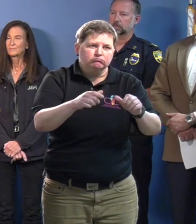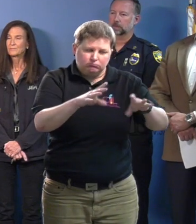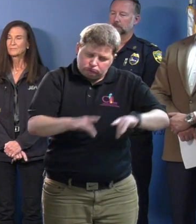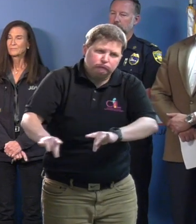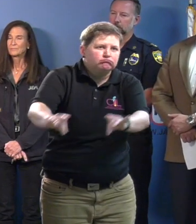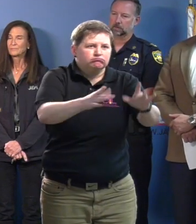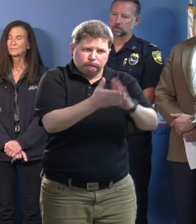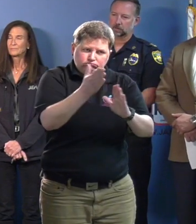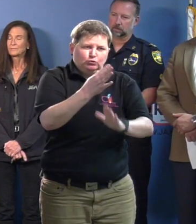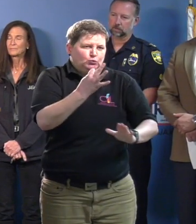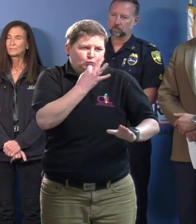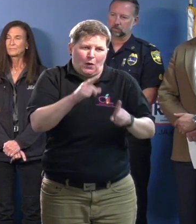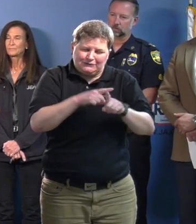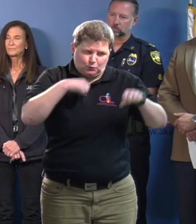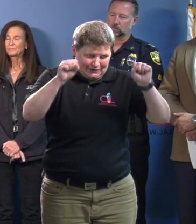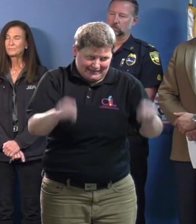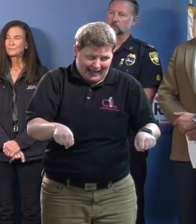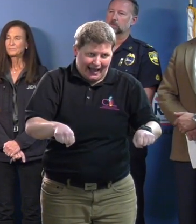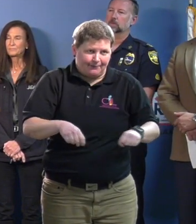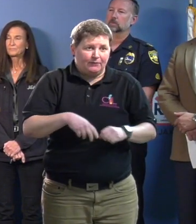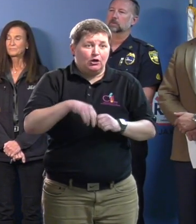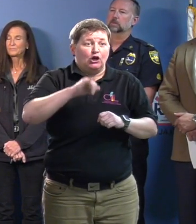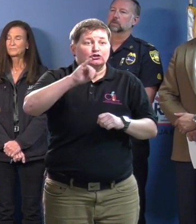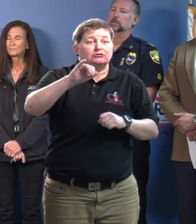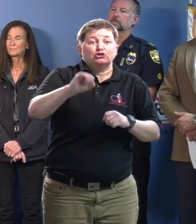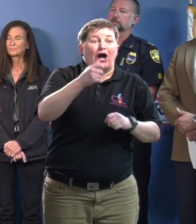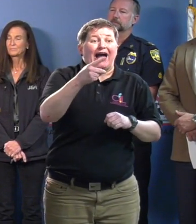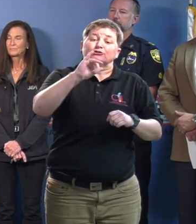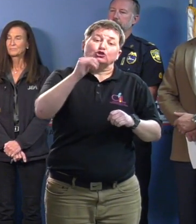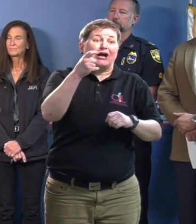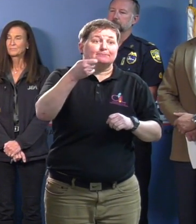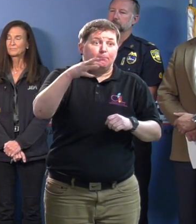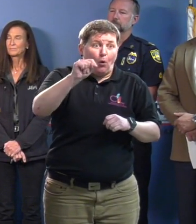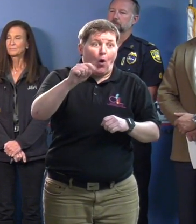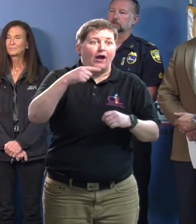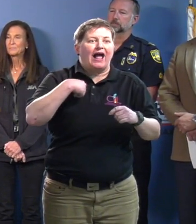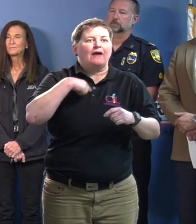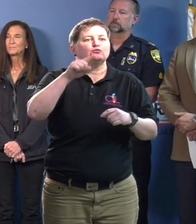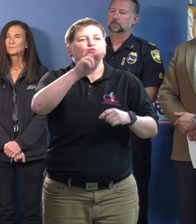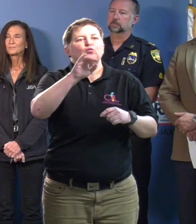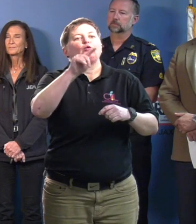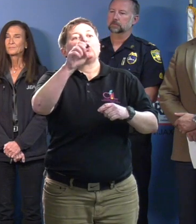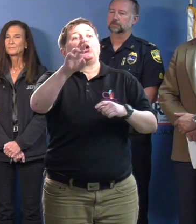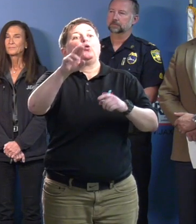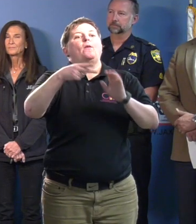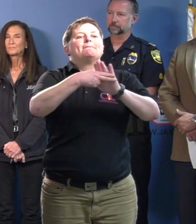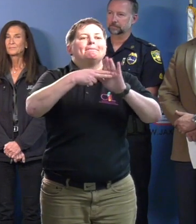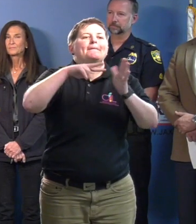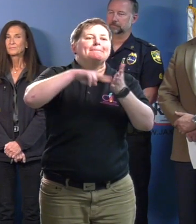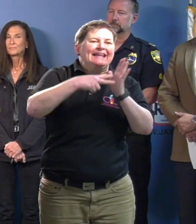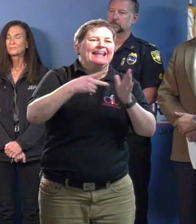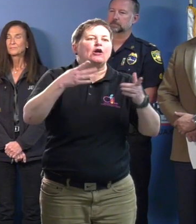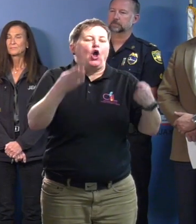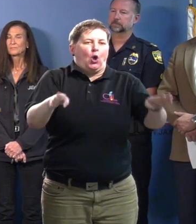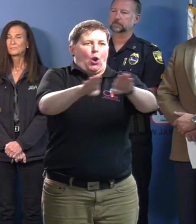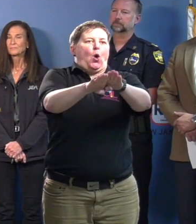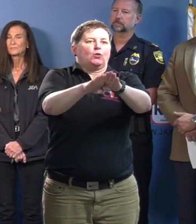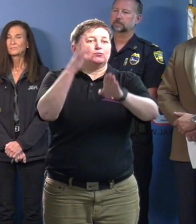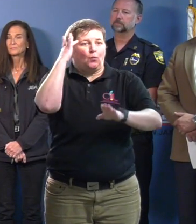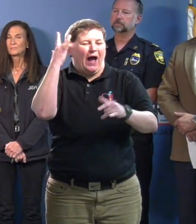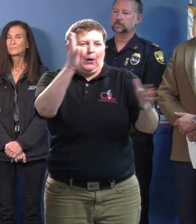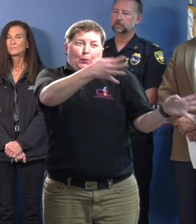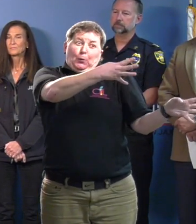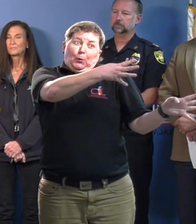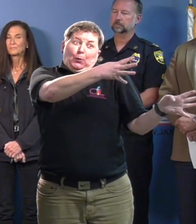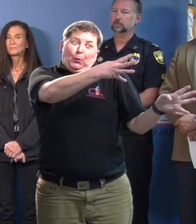now operating at port condition Zulu, which means the port is closed due to high winds that are incoming, and they will monitor